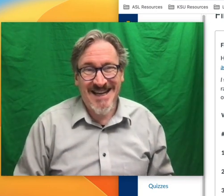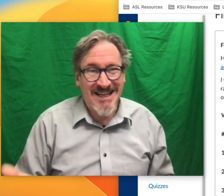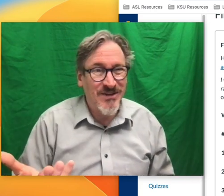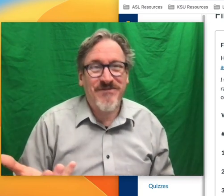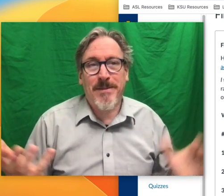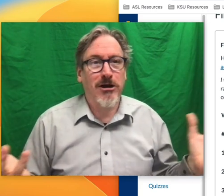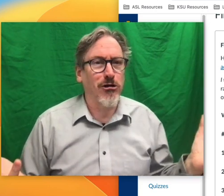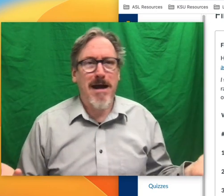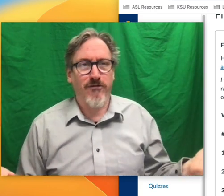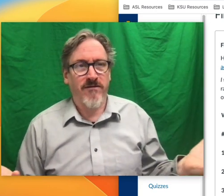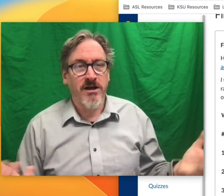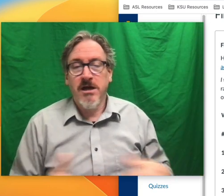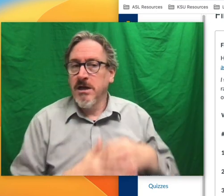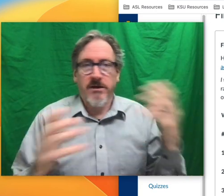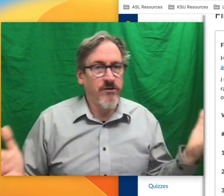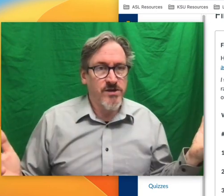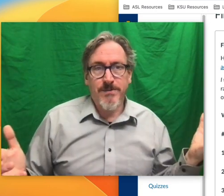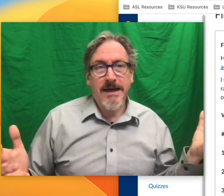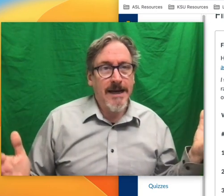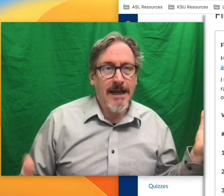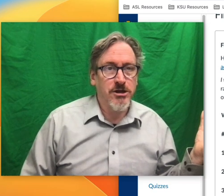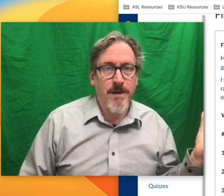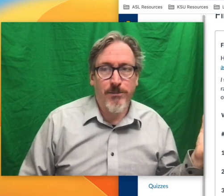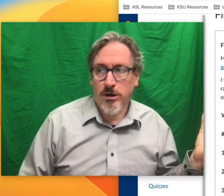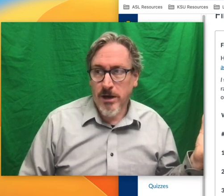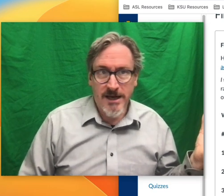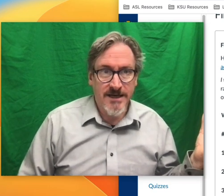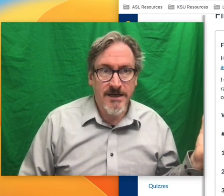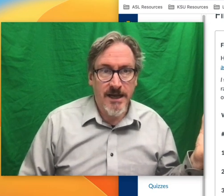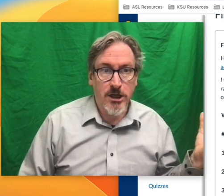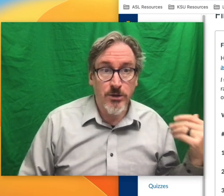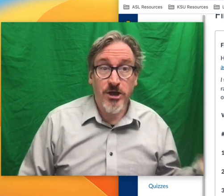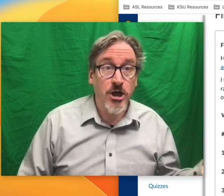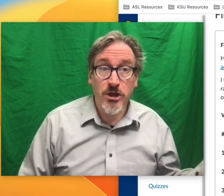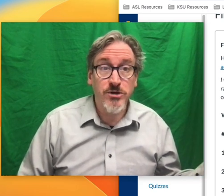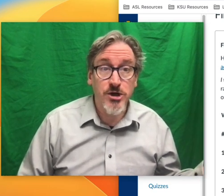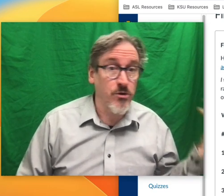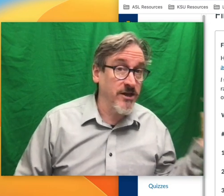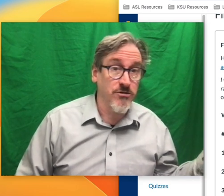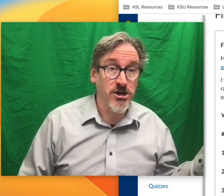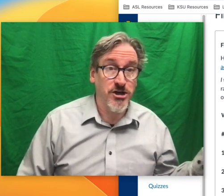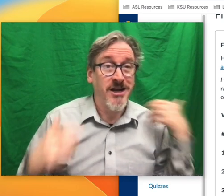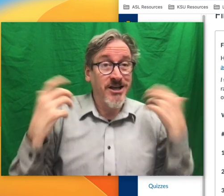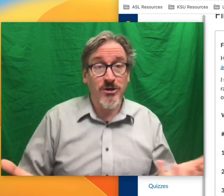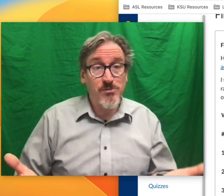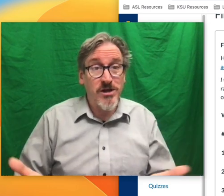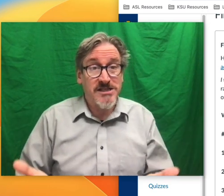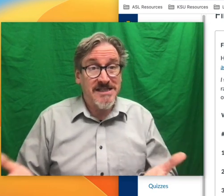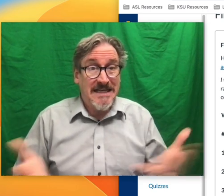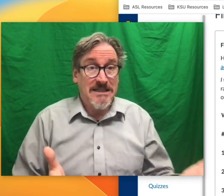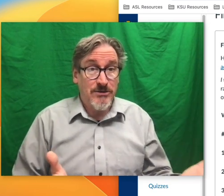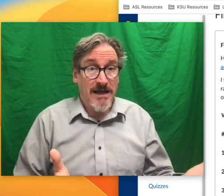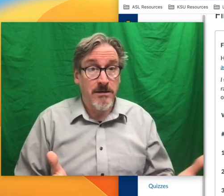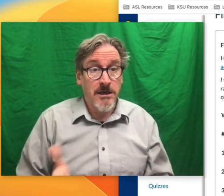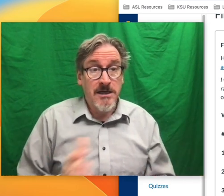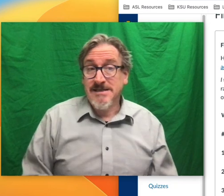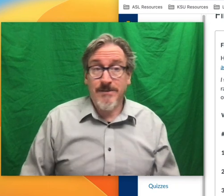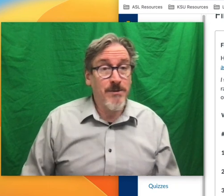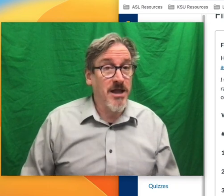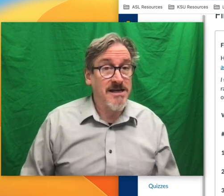it's like you left the paragraph off. If you submitted an English paper and didn't include the conclusion or the introduction, you lose points because you didn't do